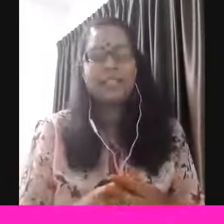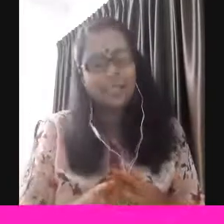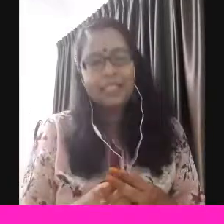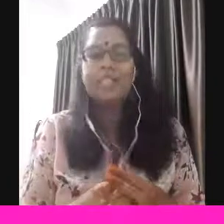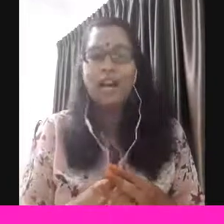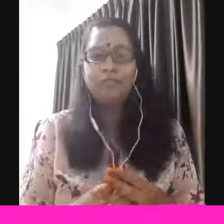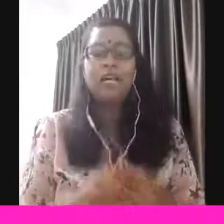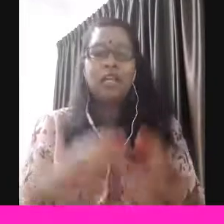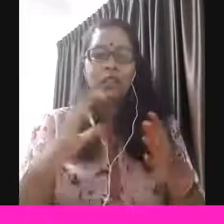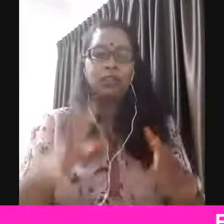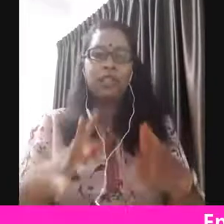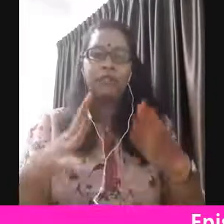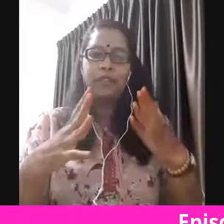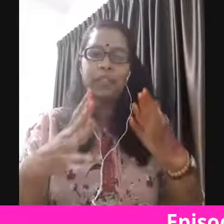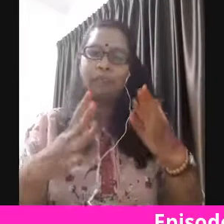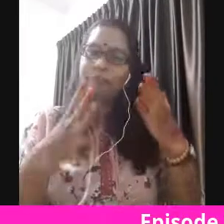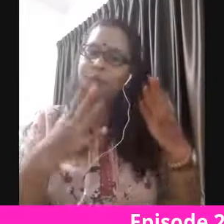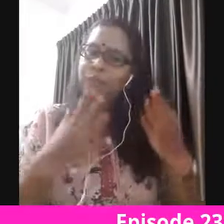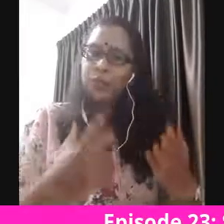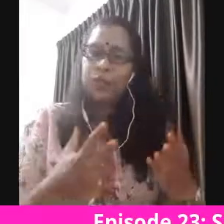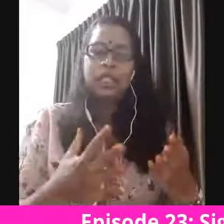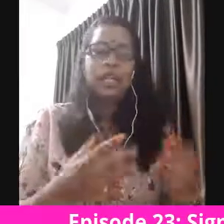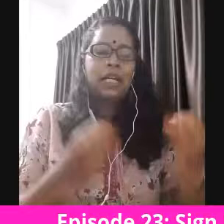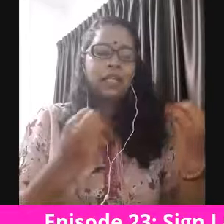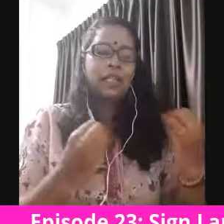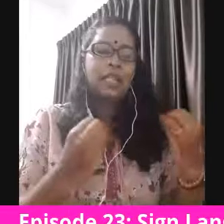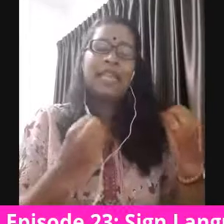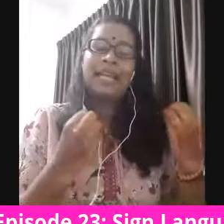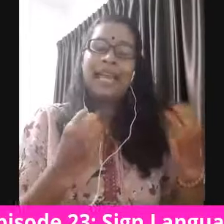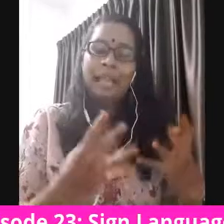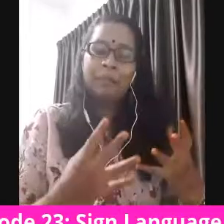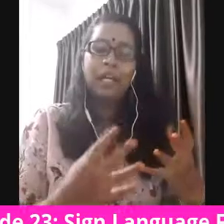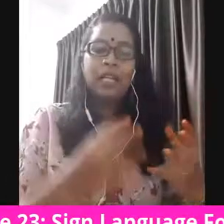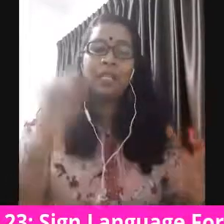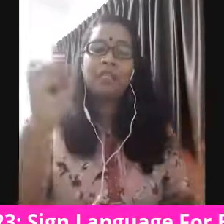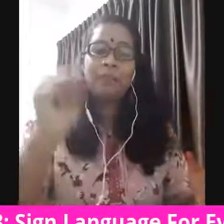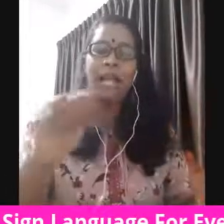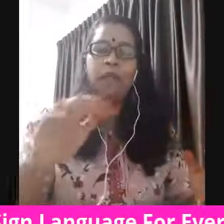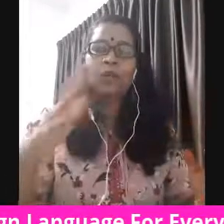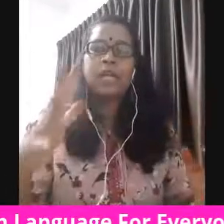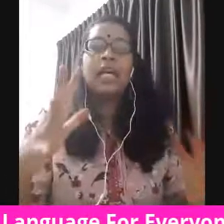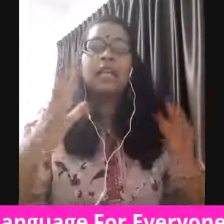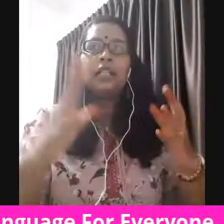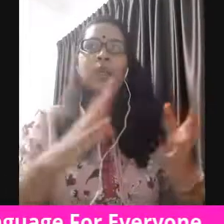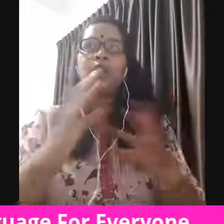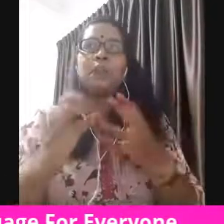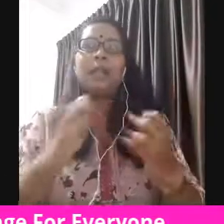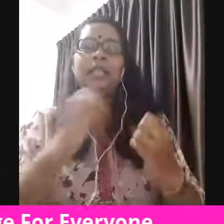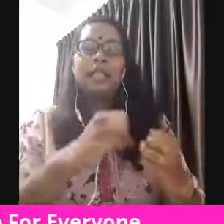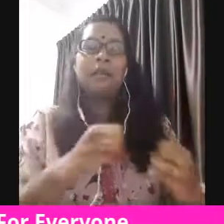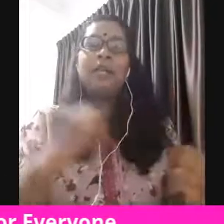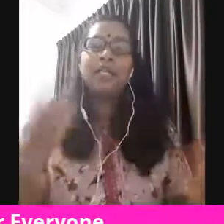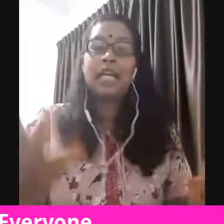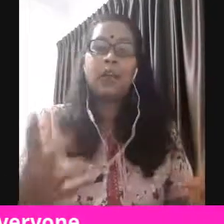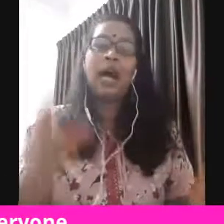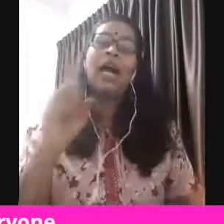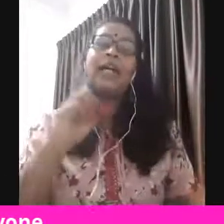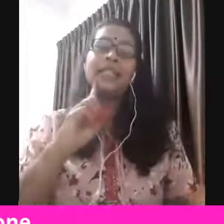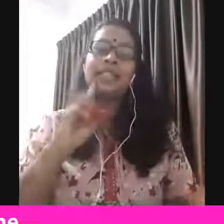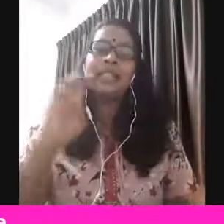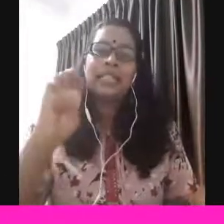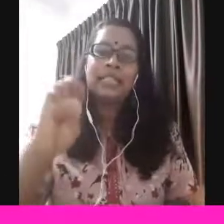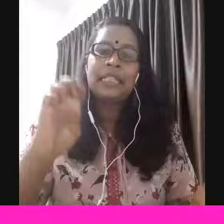numbers. That's enough. So if in future, if they need any help, if they spell, okay, they want to spell their name,